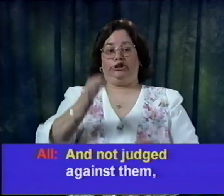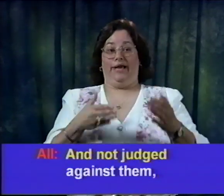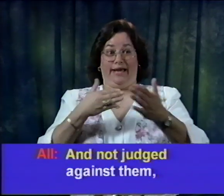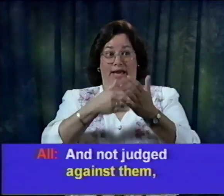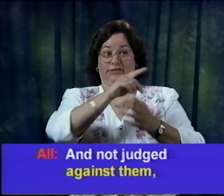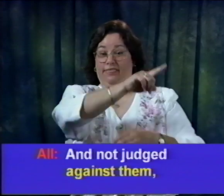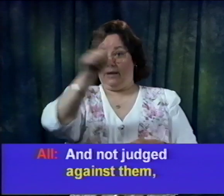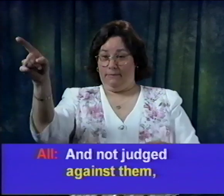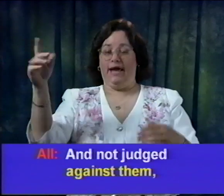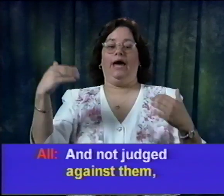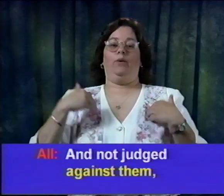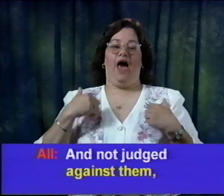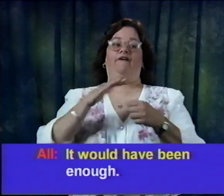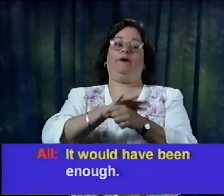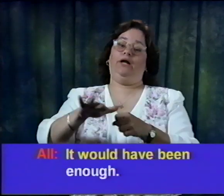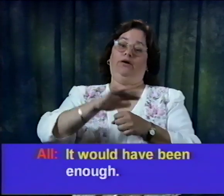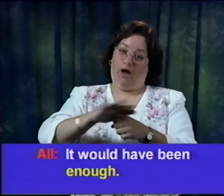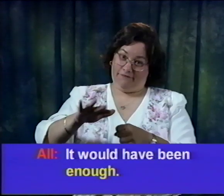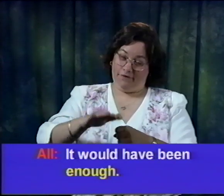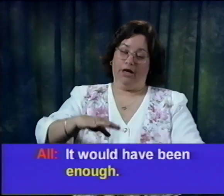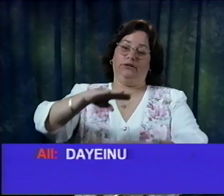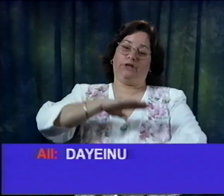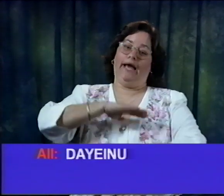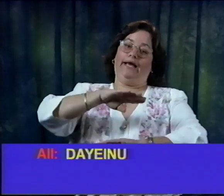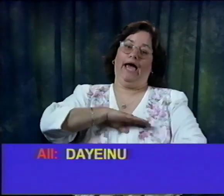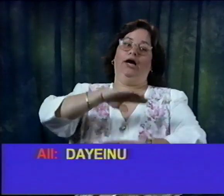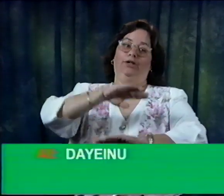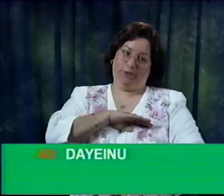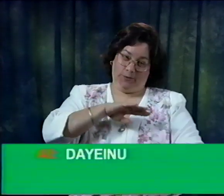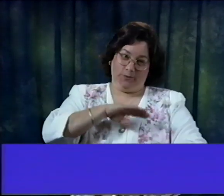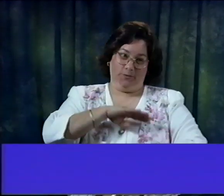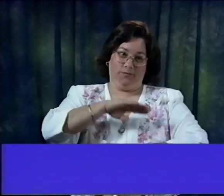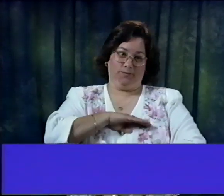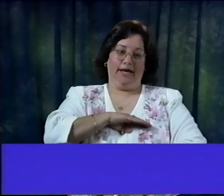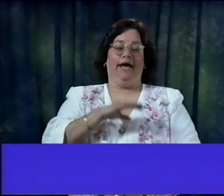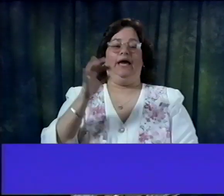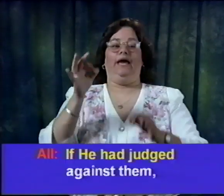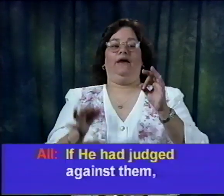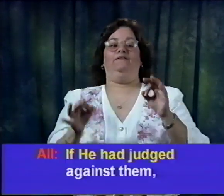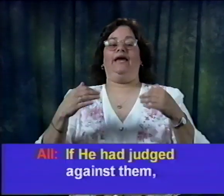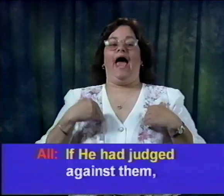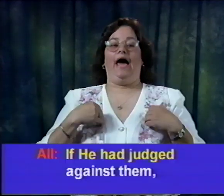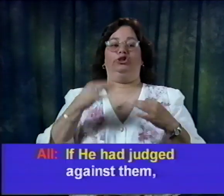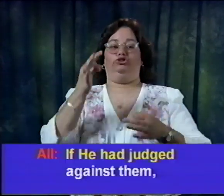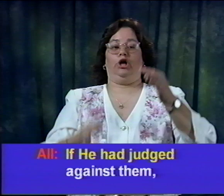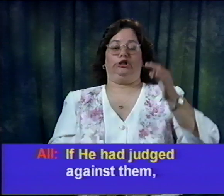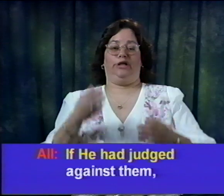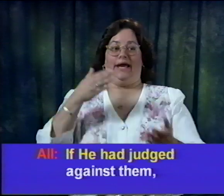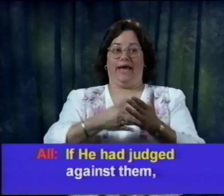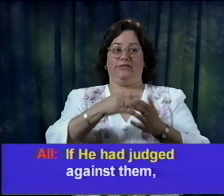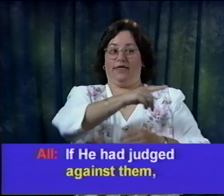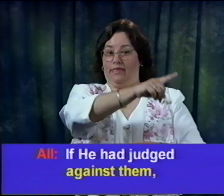and not judged against them, it would have been enough. Dayenu. If he had judged against